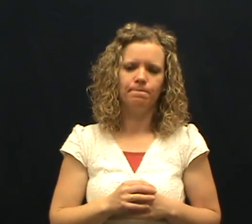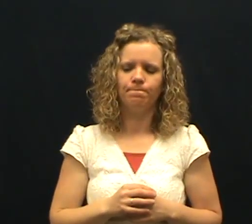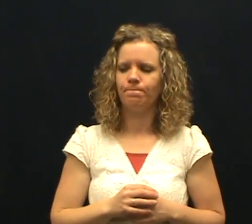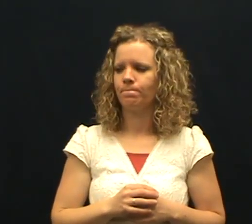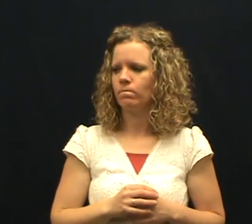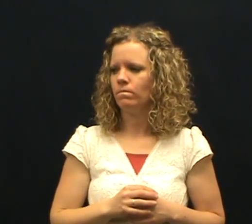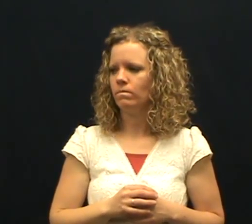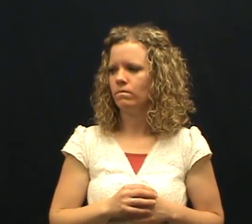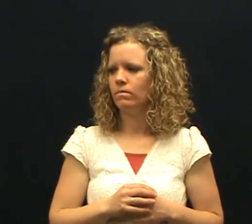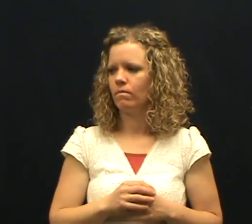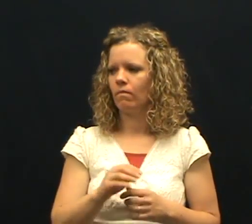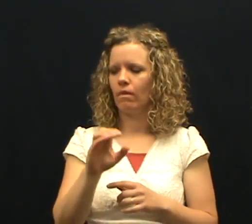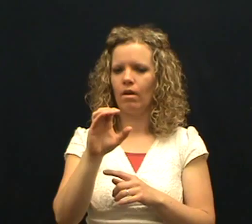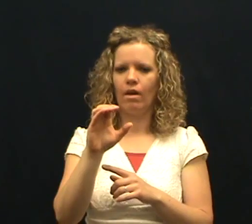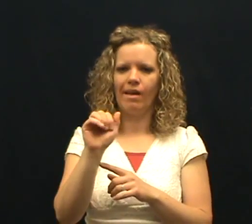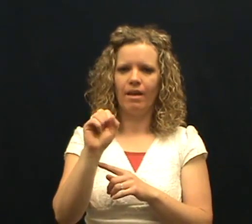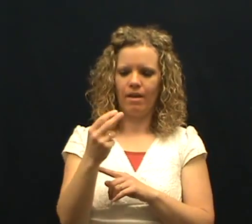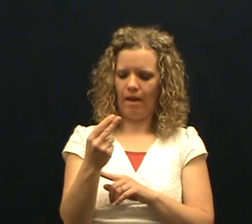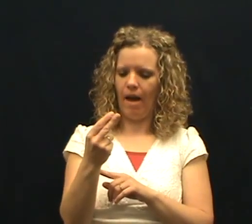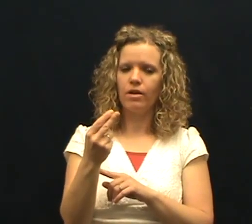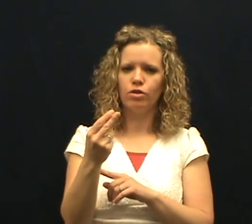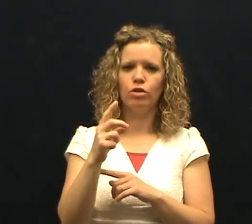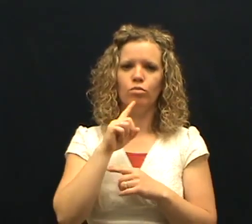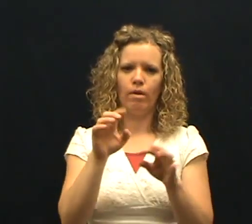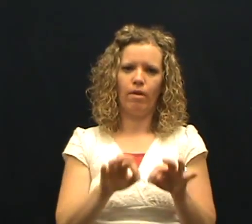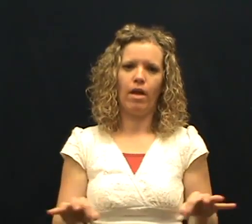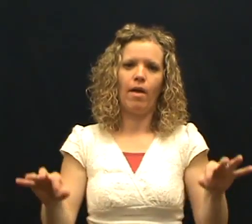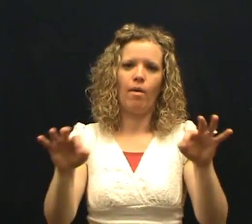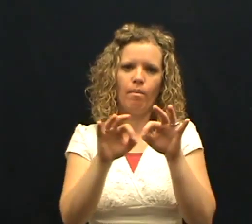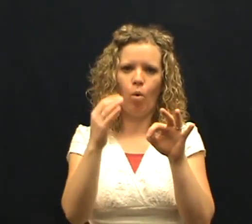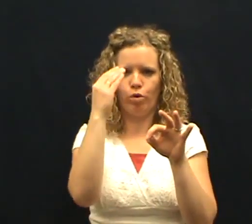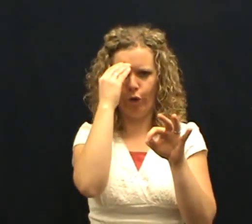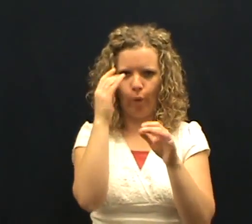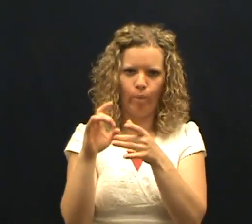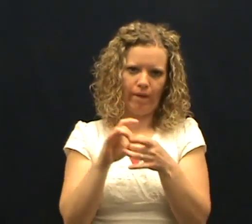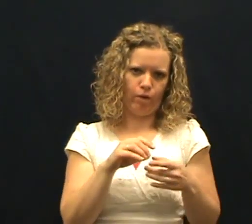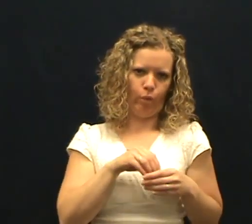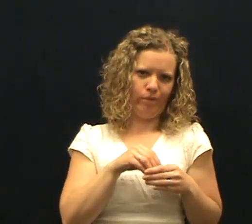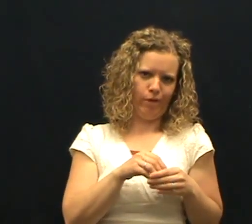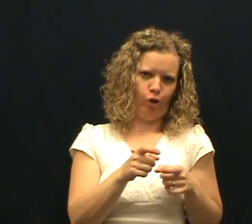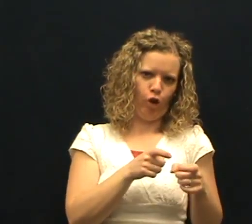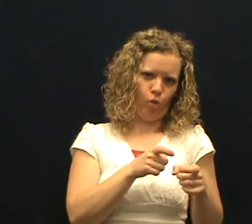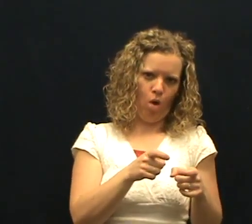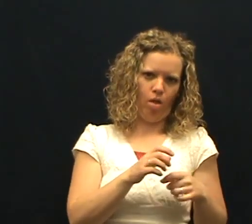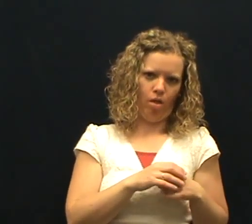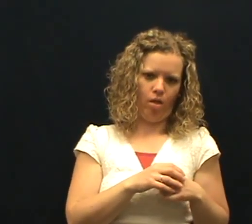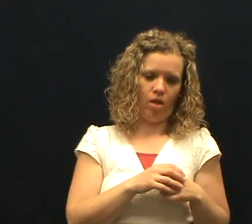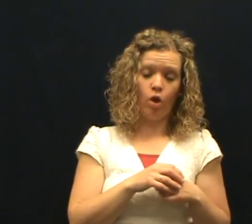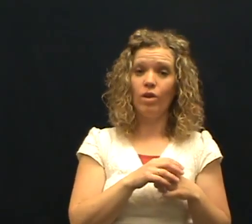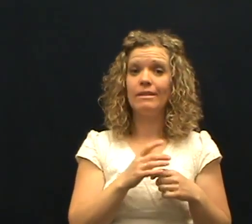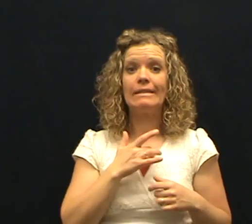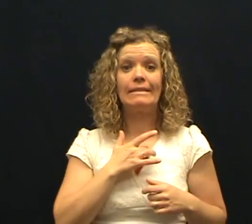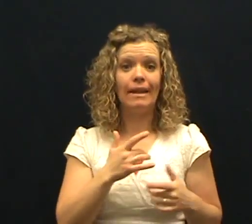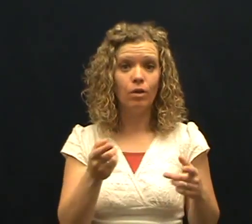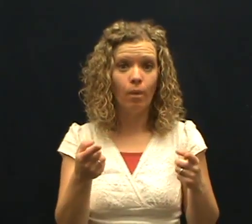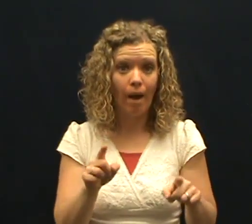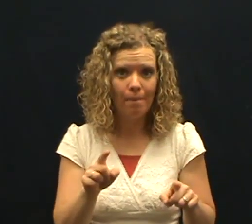So cash is a biggie in internal control because there's usually a lot of cash around in organizations that sell